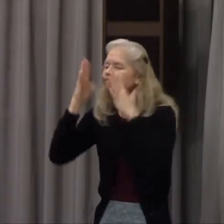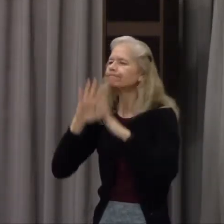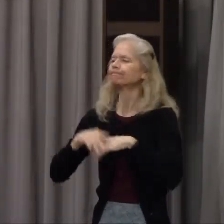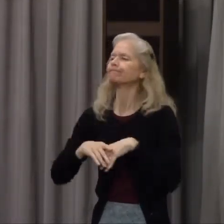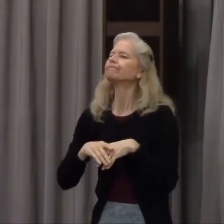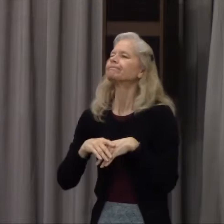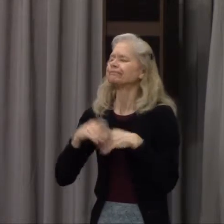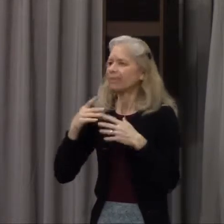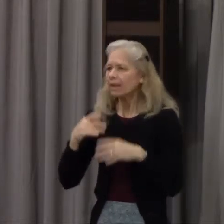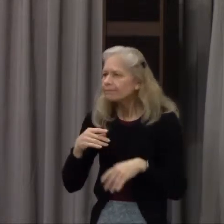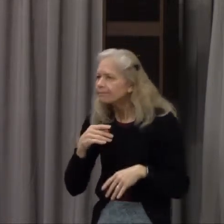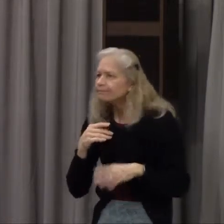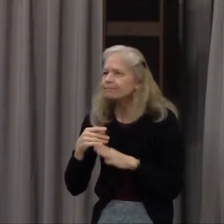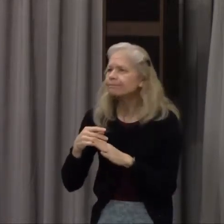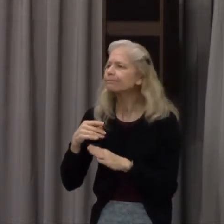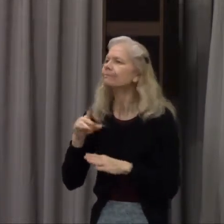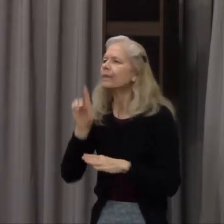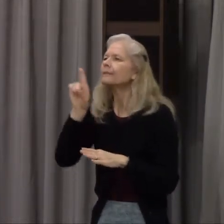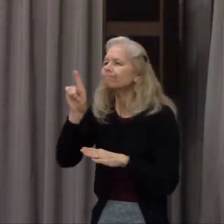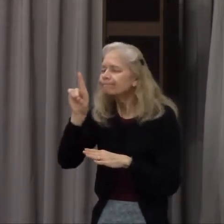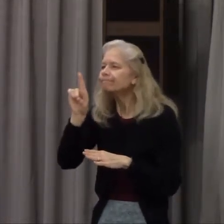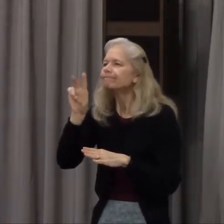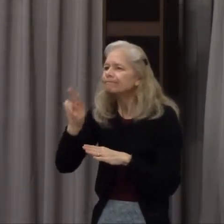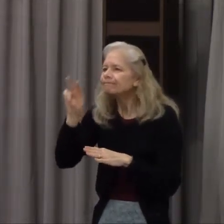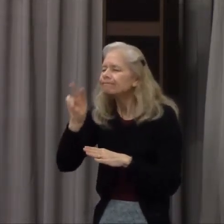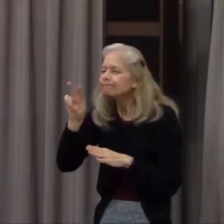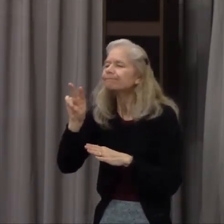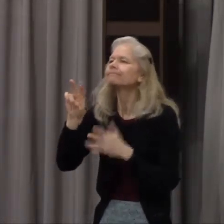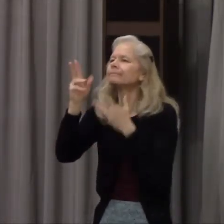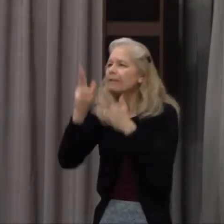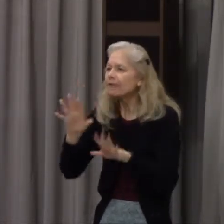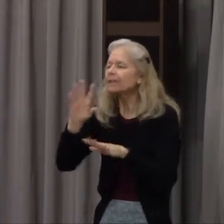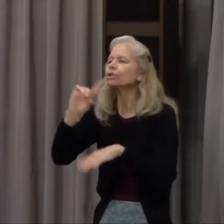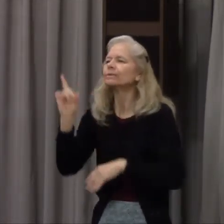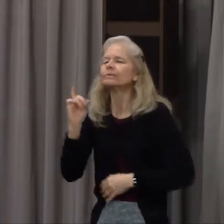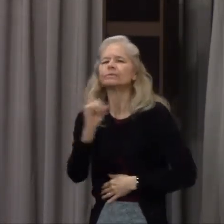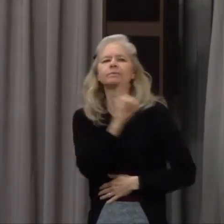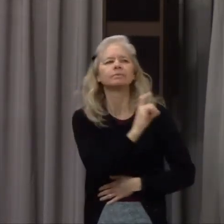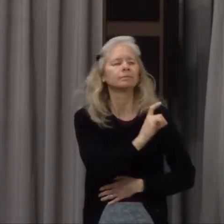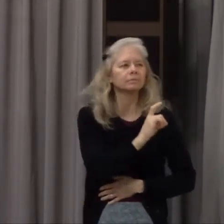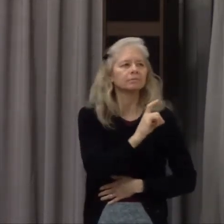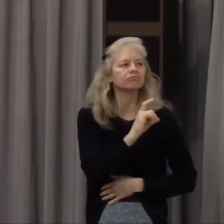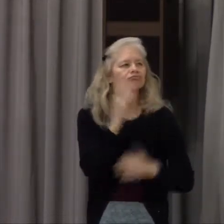Now y'all look pretty good. I imagine when you got up, there's probably a few things out of order you feel like.